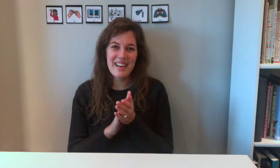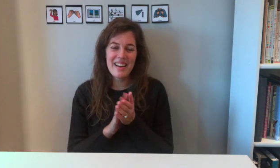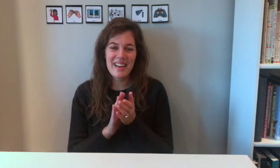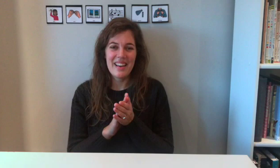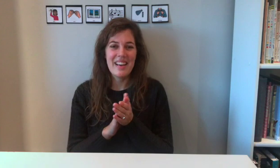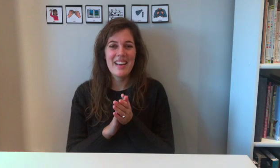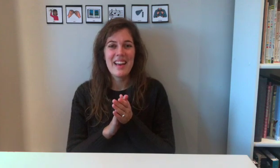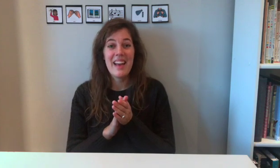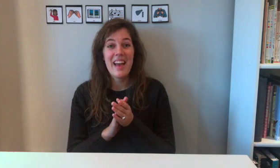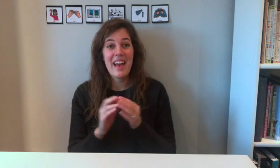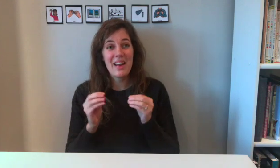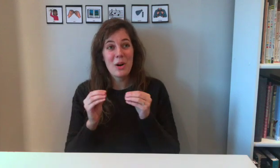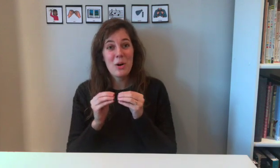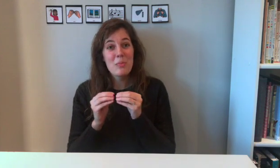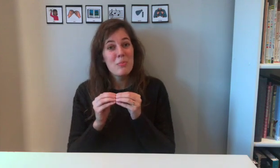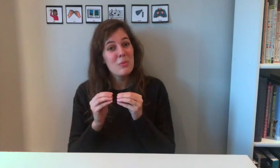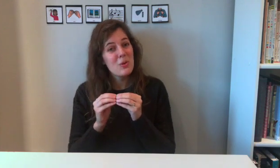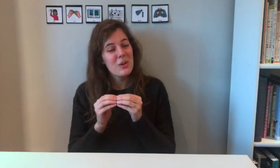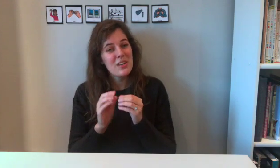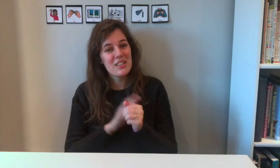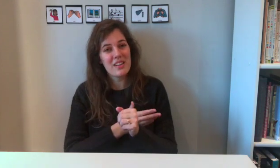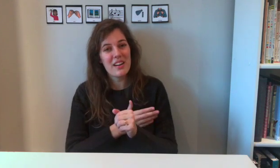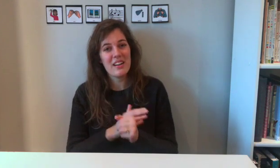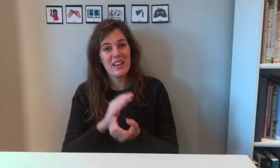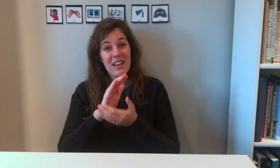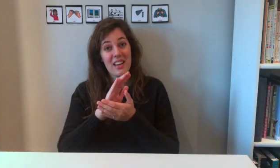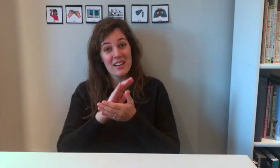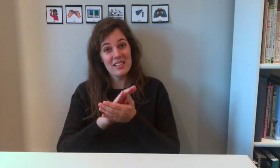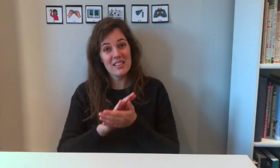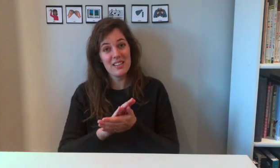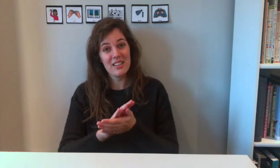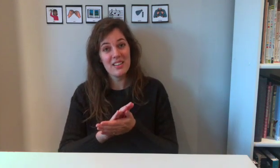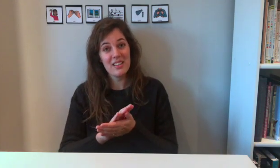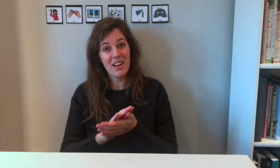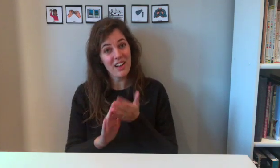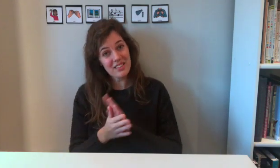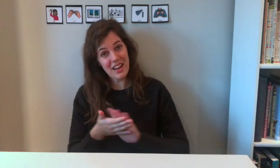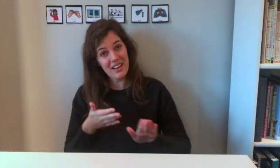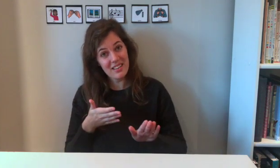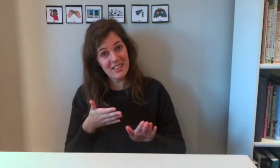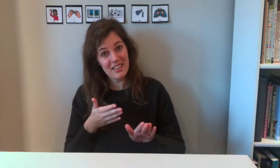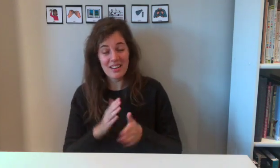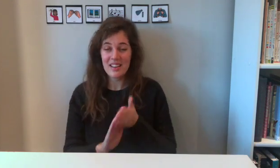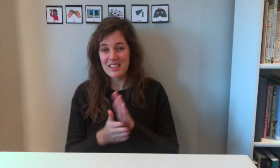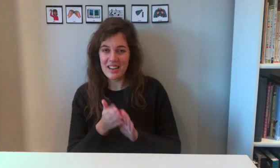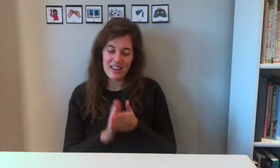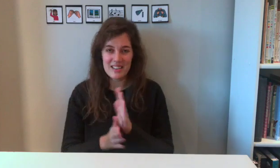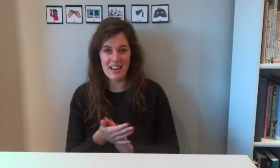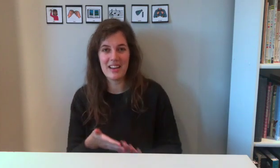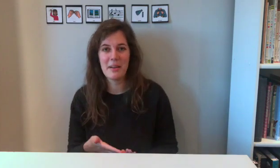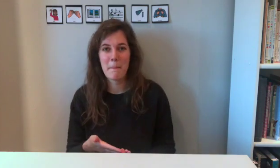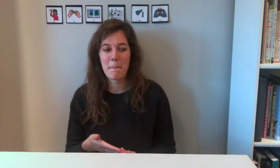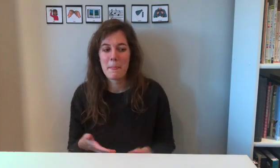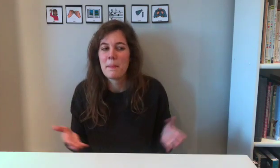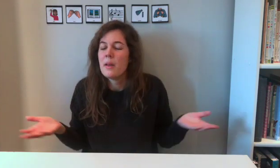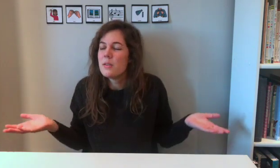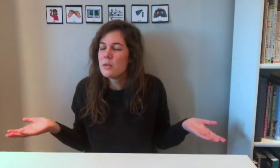Hooray! And our more song is all done, all done, all done. So what